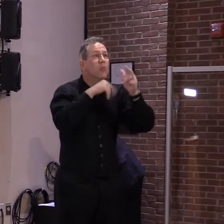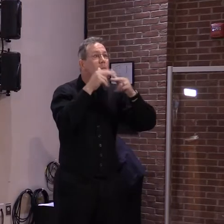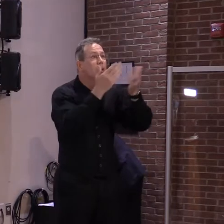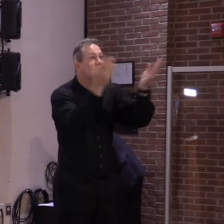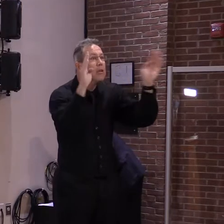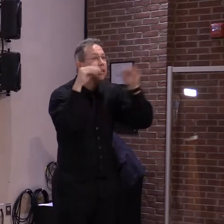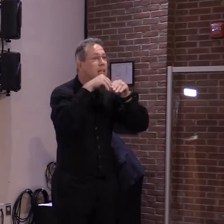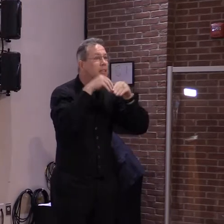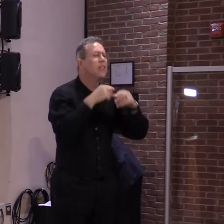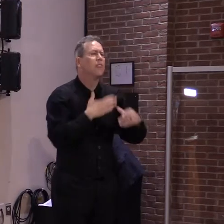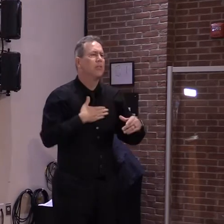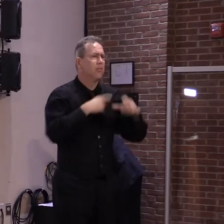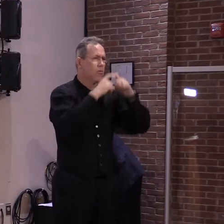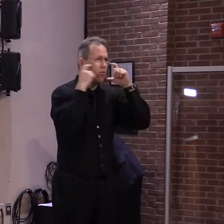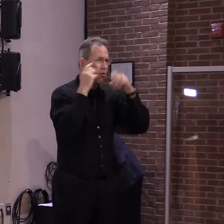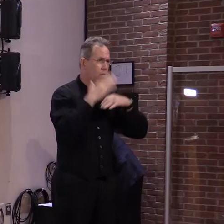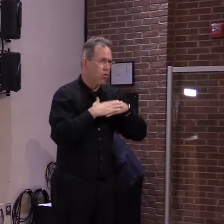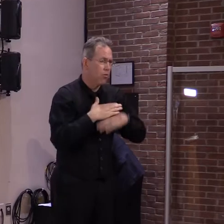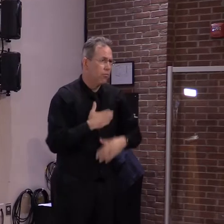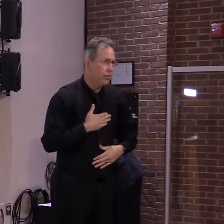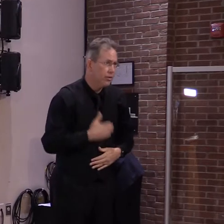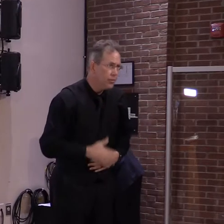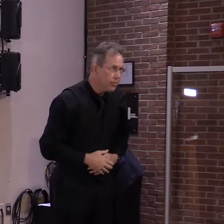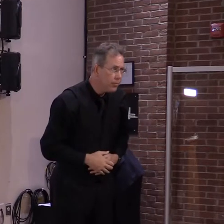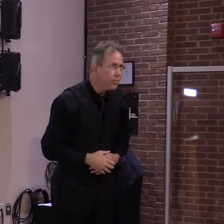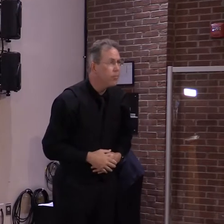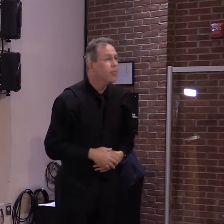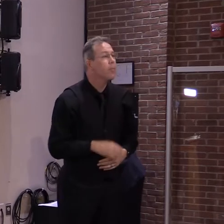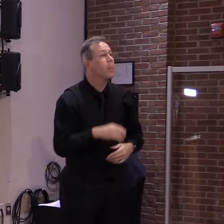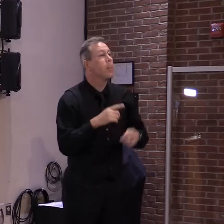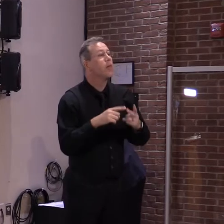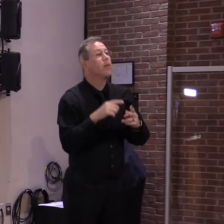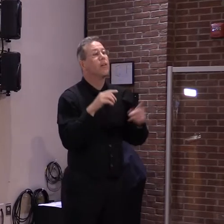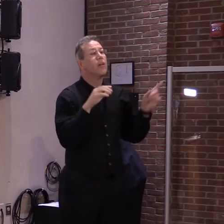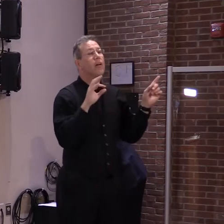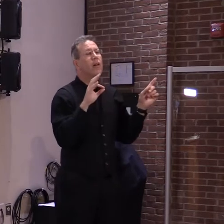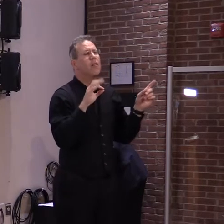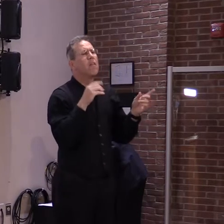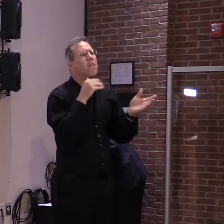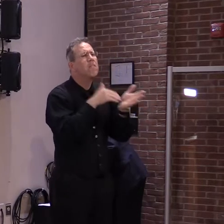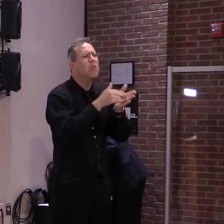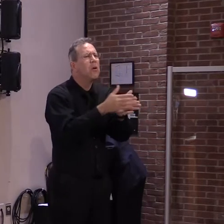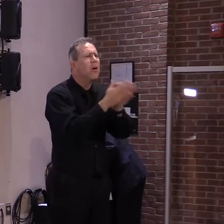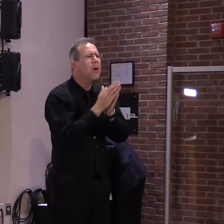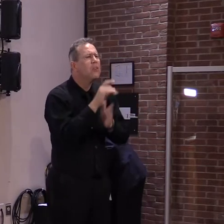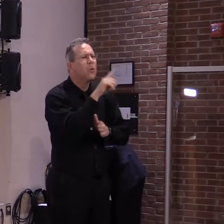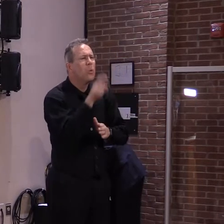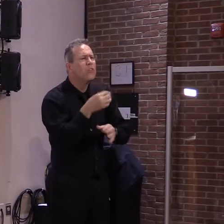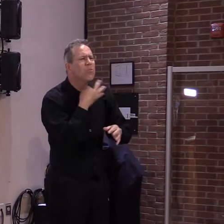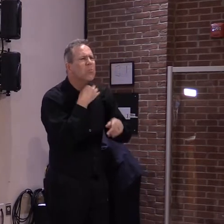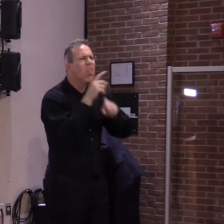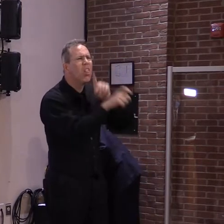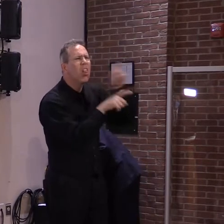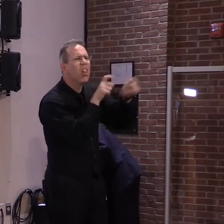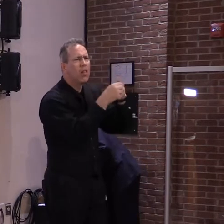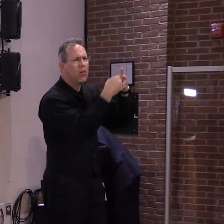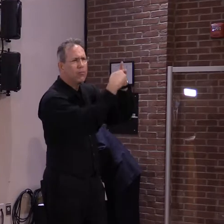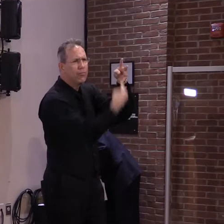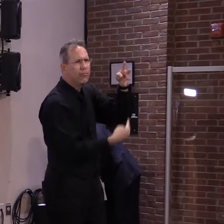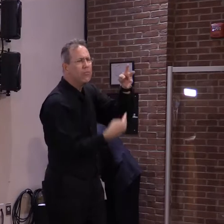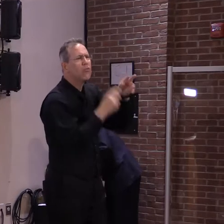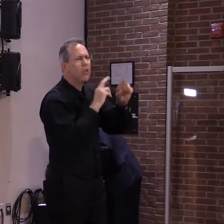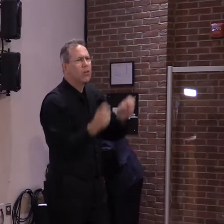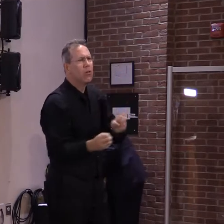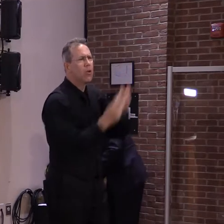We are also publishing a frequently asked questions or FAQ document later today to address questions that have come up relative to